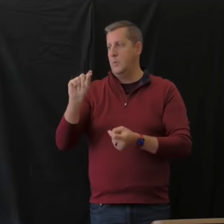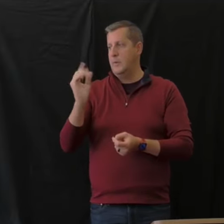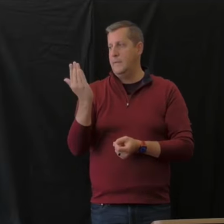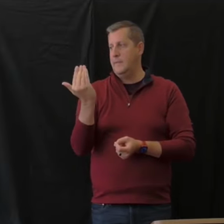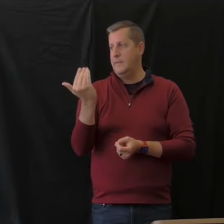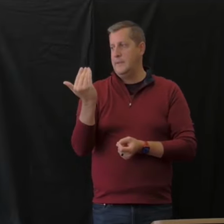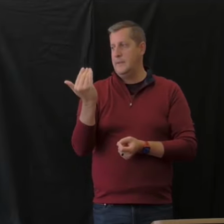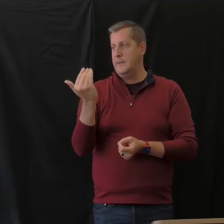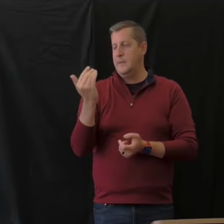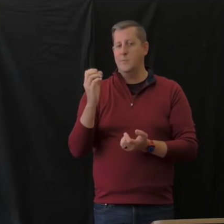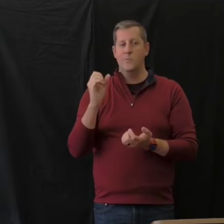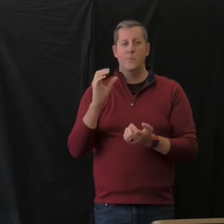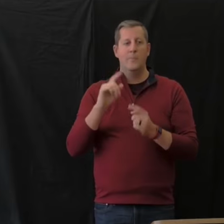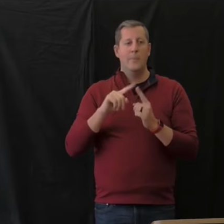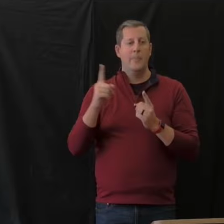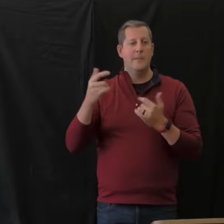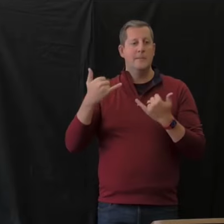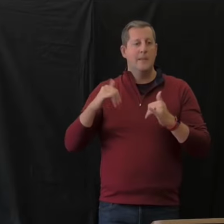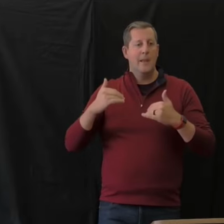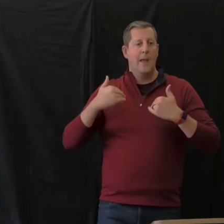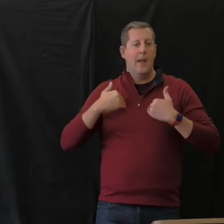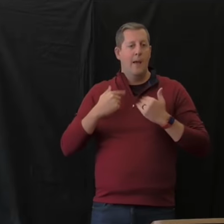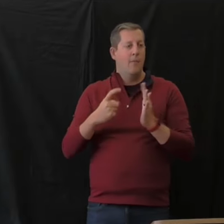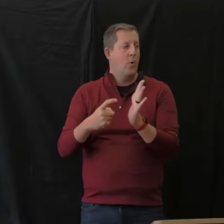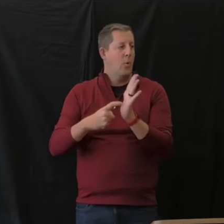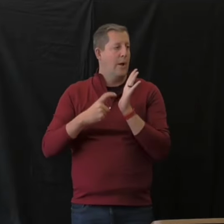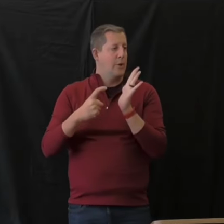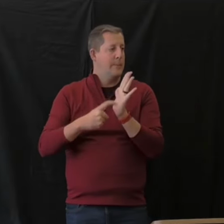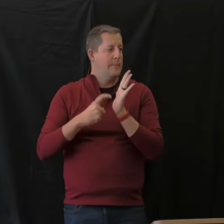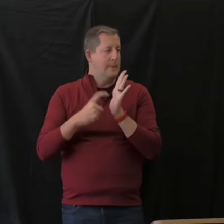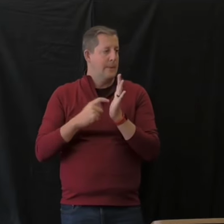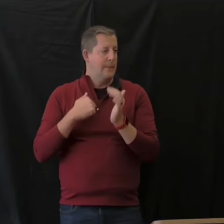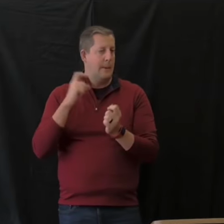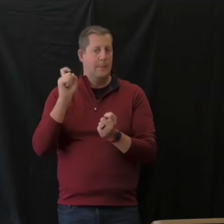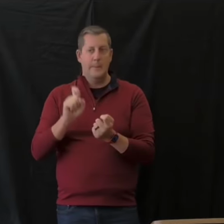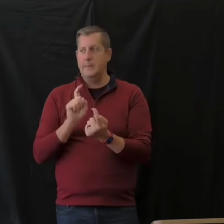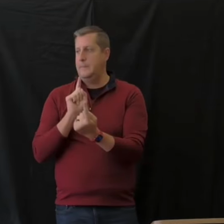But at that time, their program had been paused since 2015.